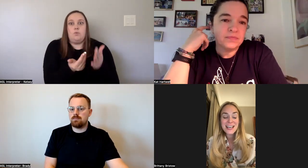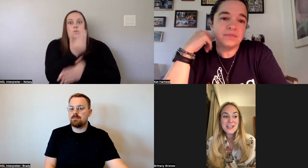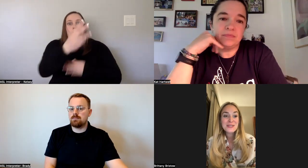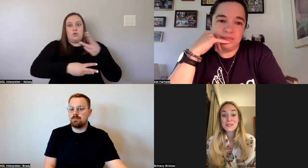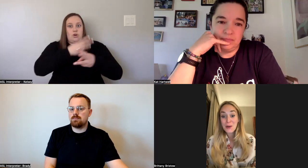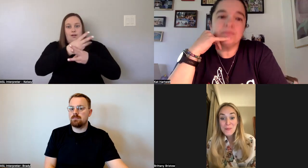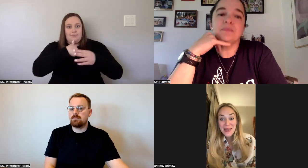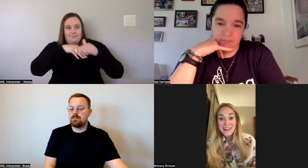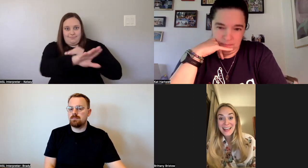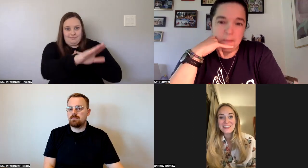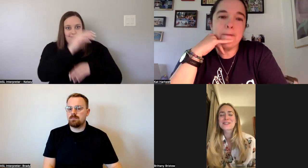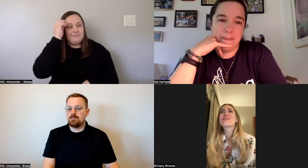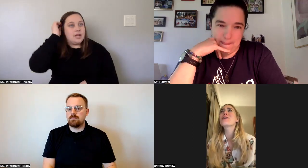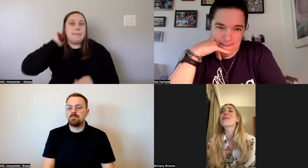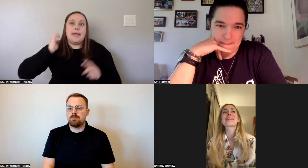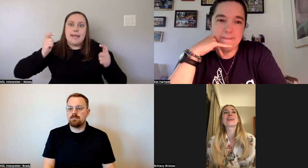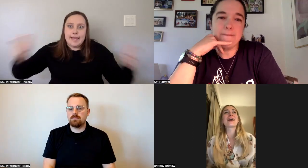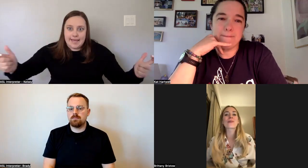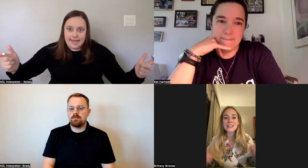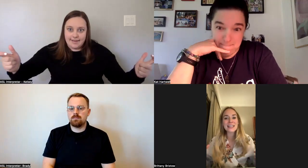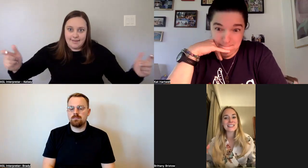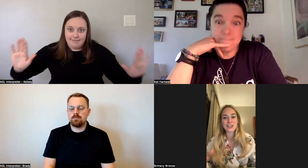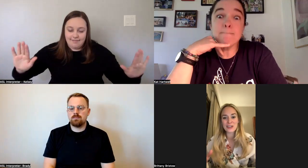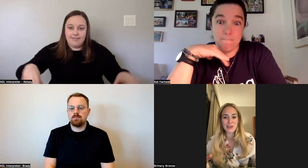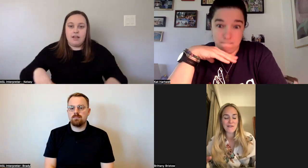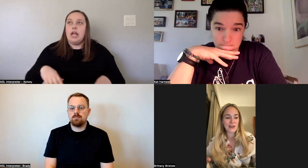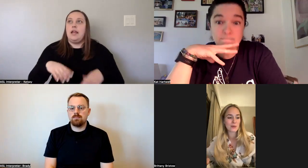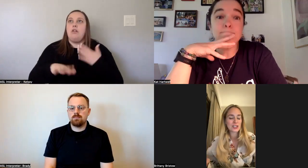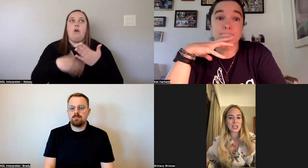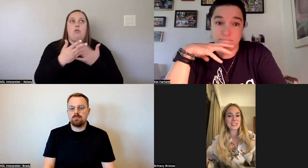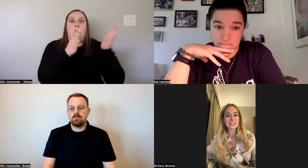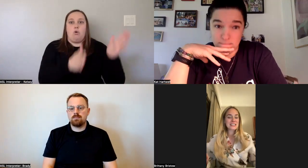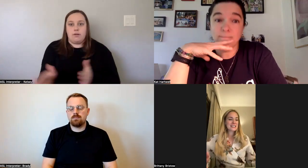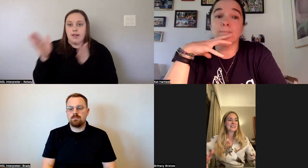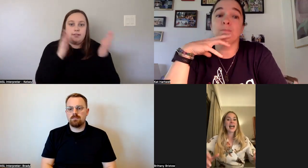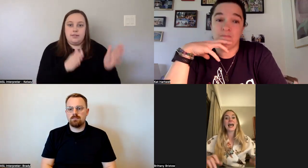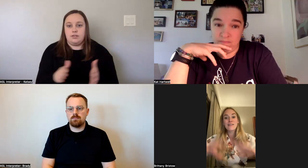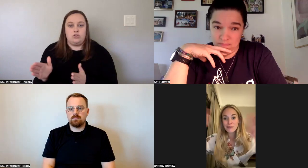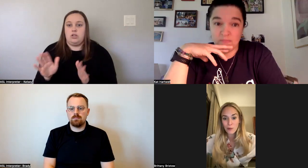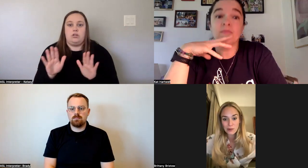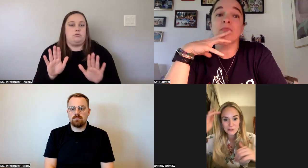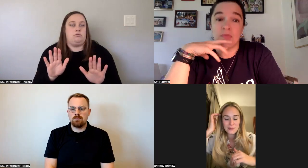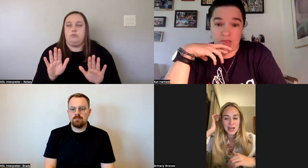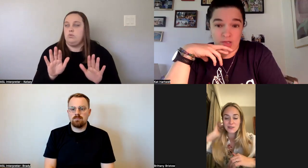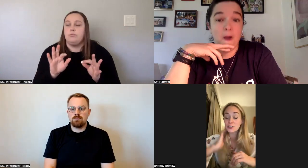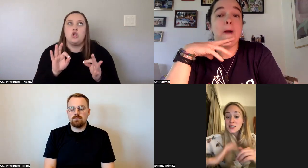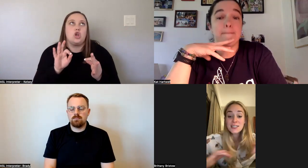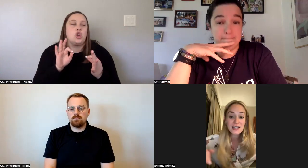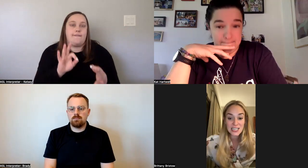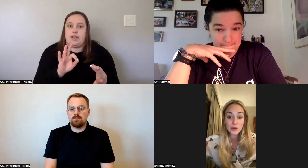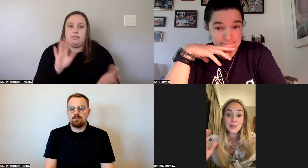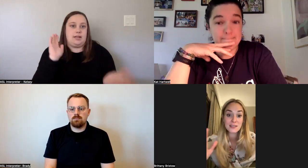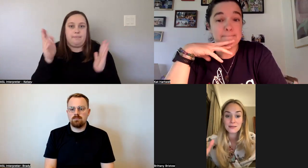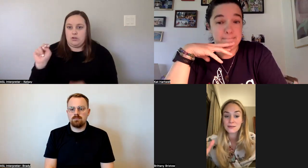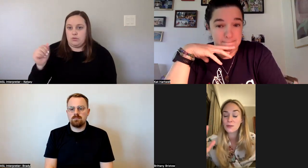was so big, and so like the organization of the event was just tenfold from Nashville. Not to